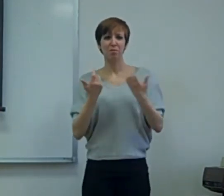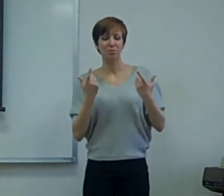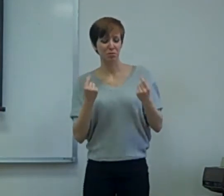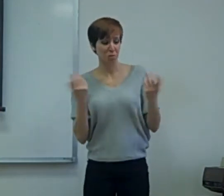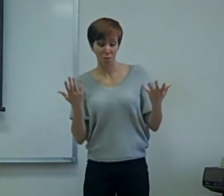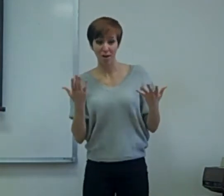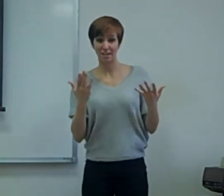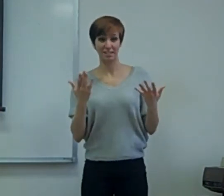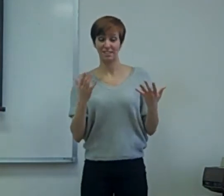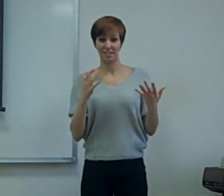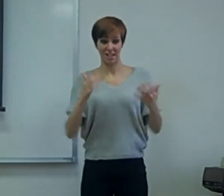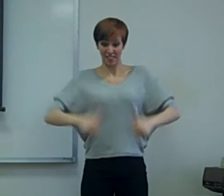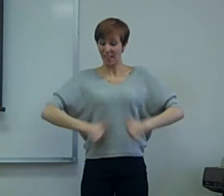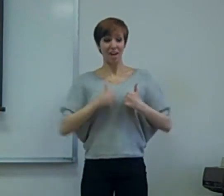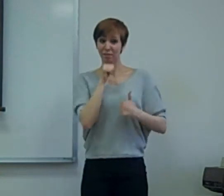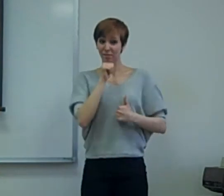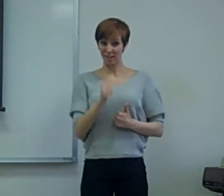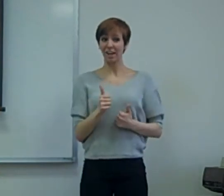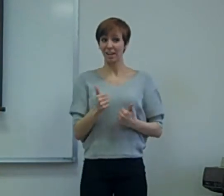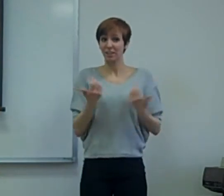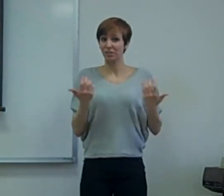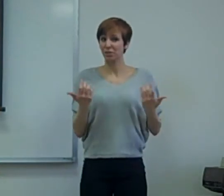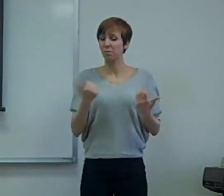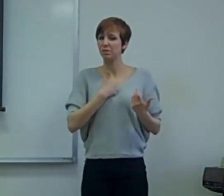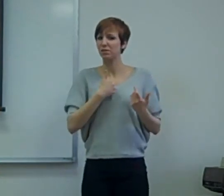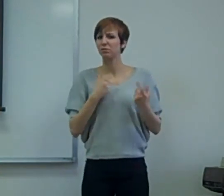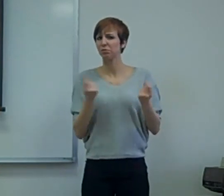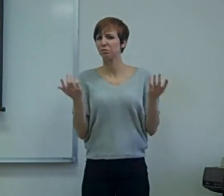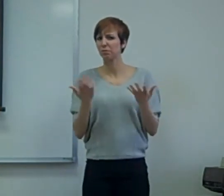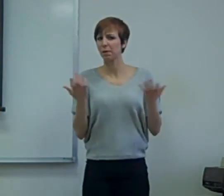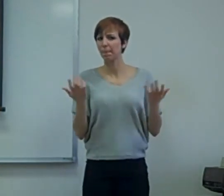so there are a couple things I do. The first thing I do is when I had him cremated,